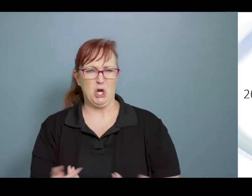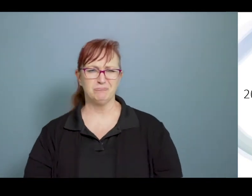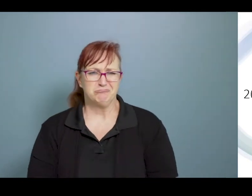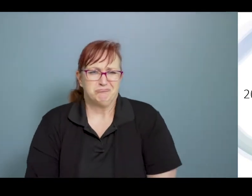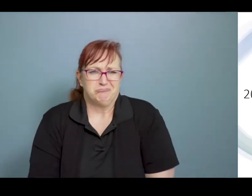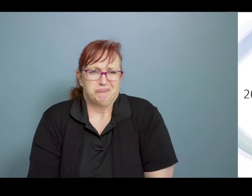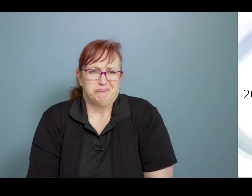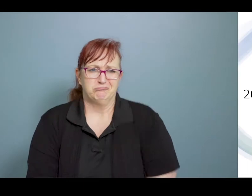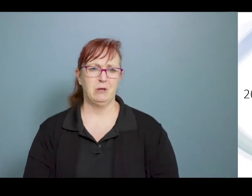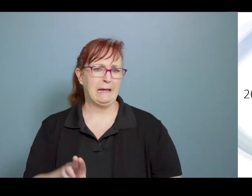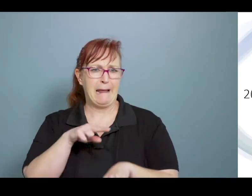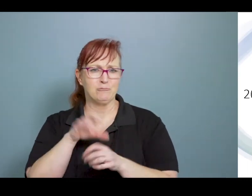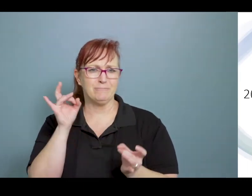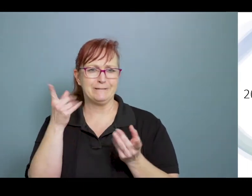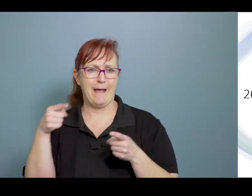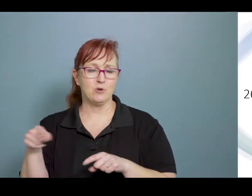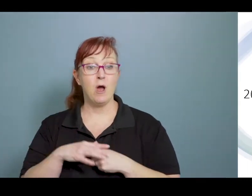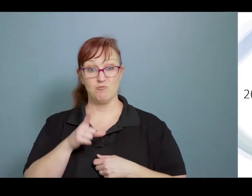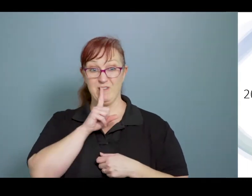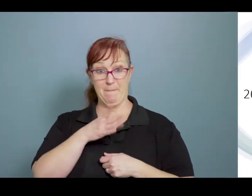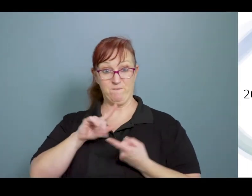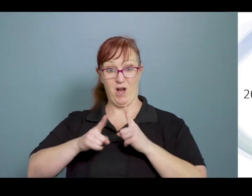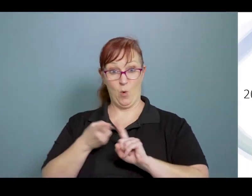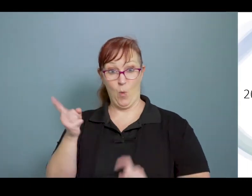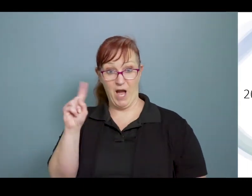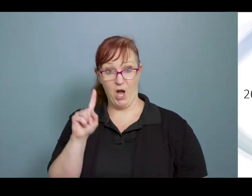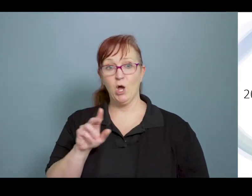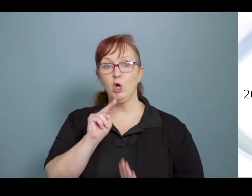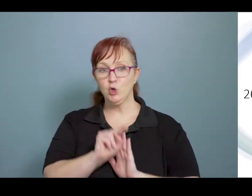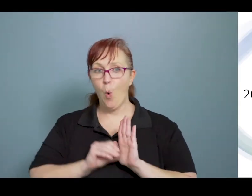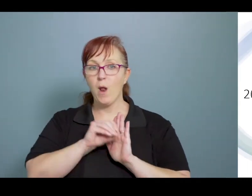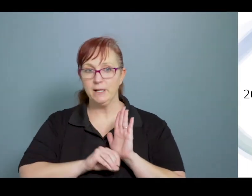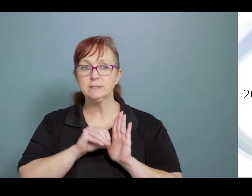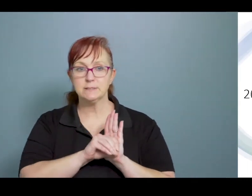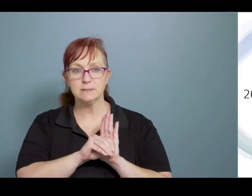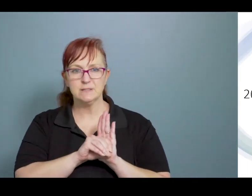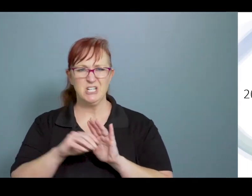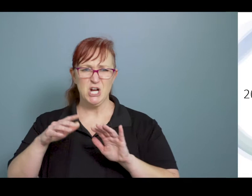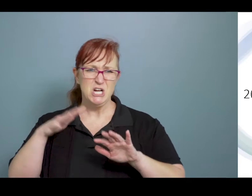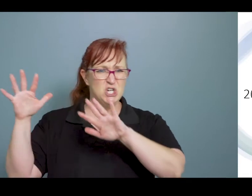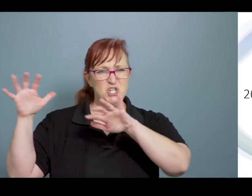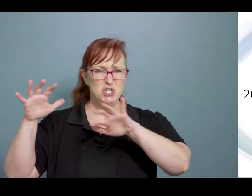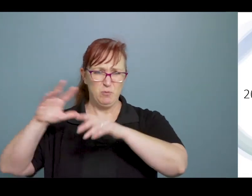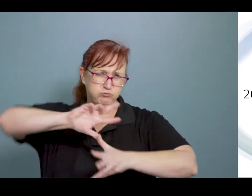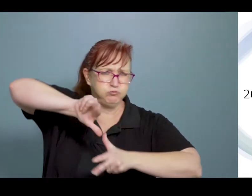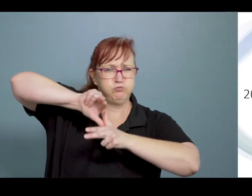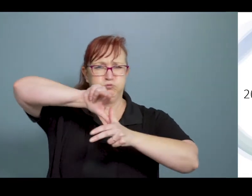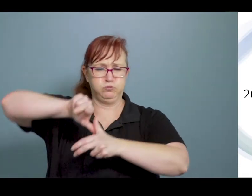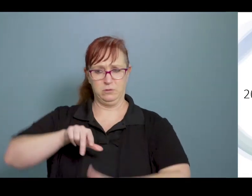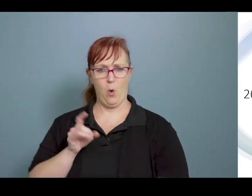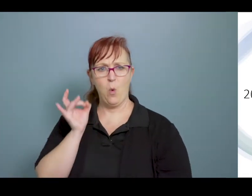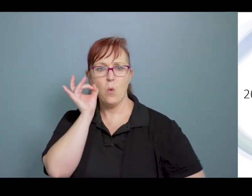concerning, but certainly my friends in New Orleans who experienced hurricanes this year